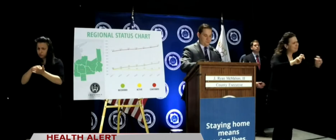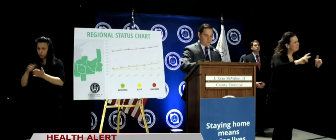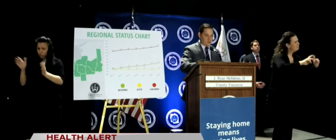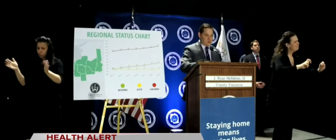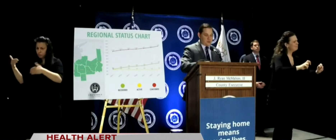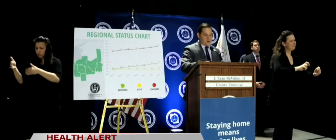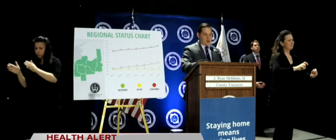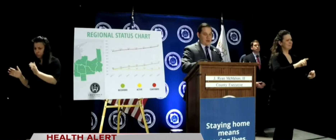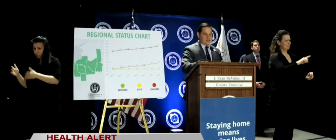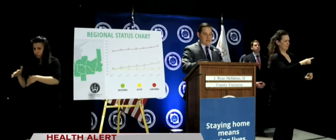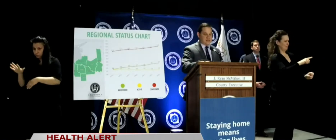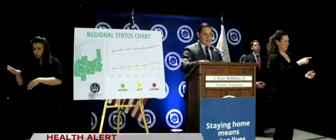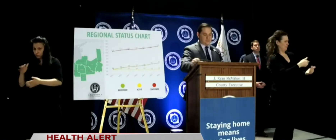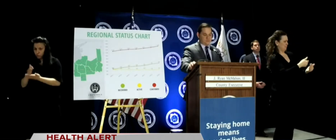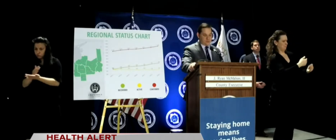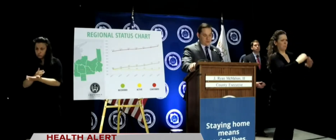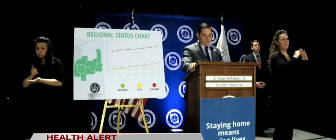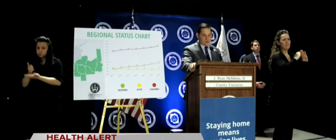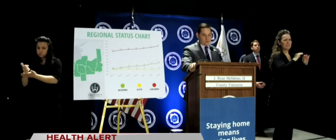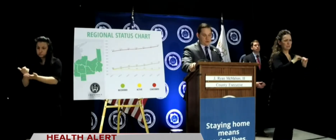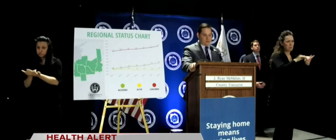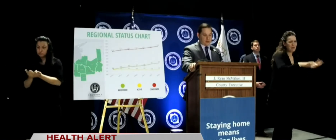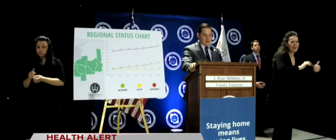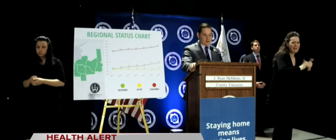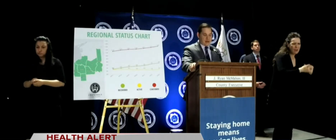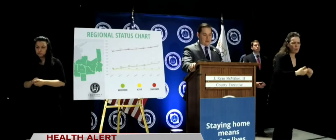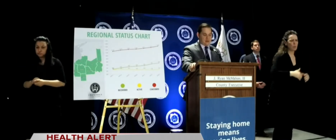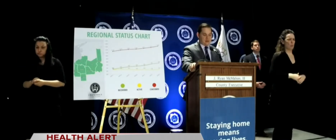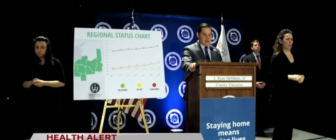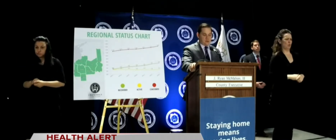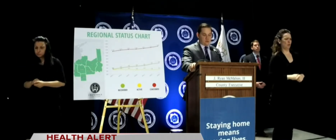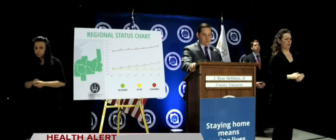proactive. Testing. There have been